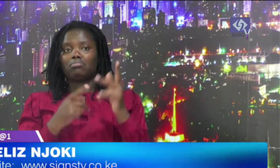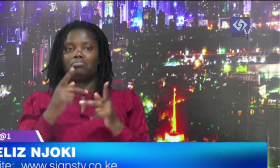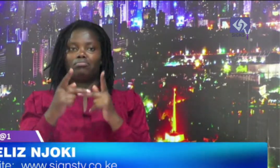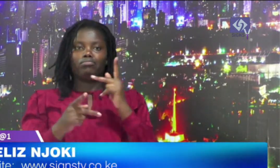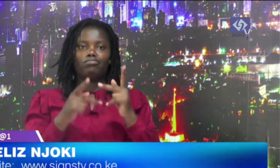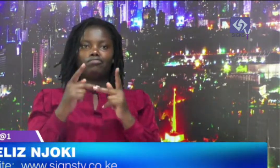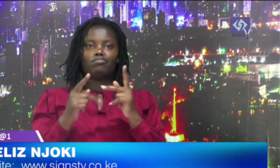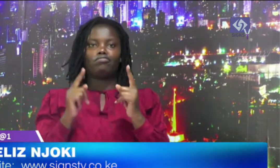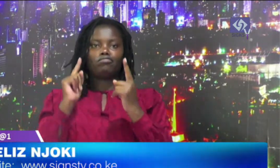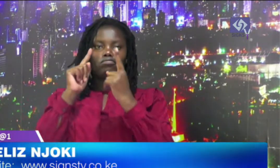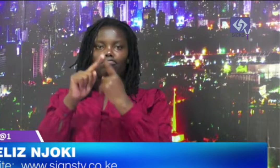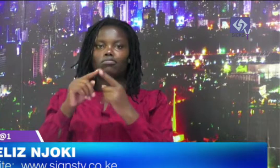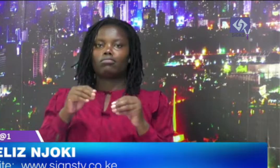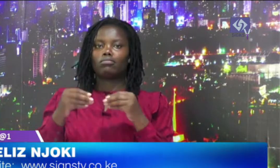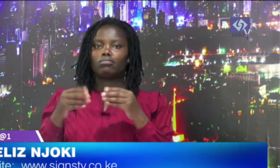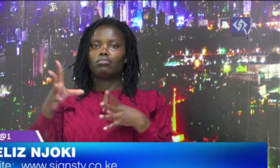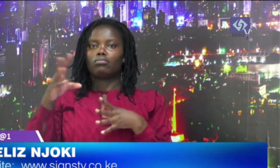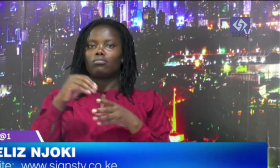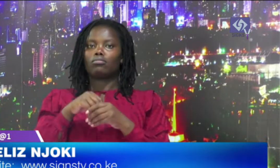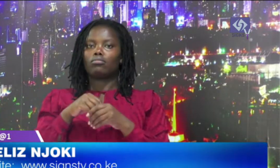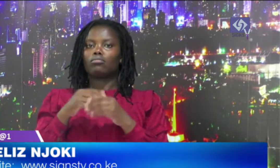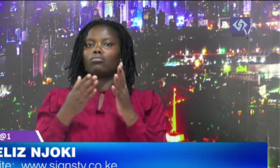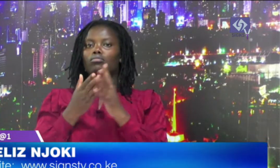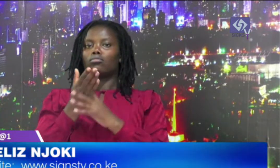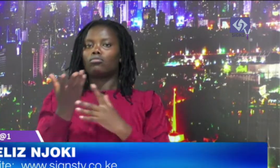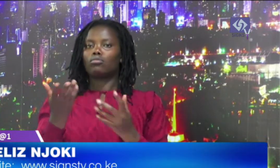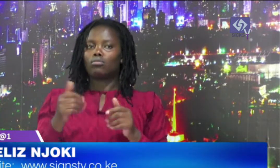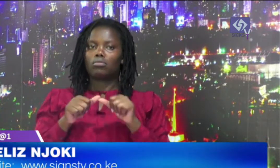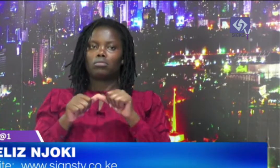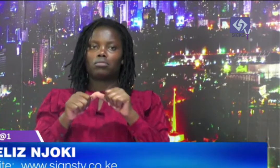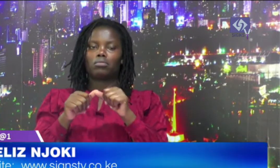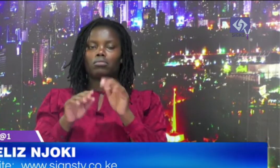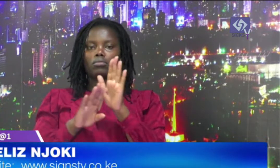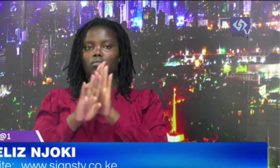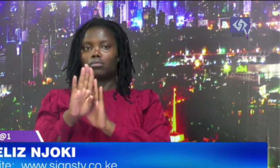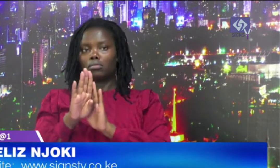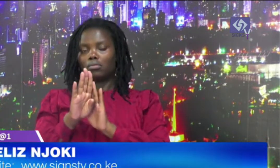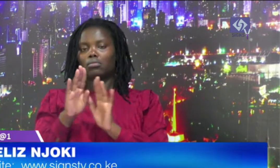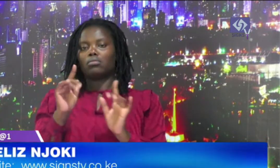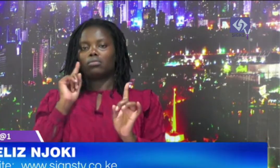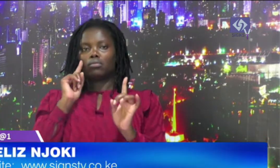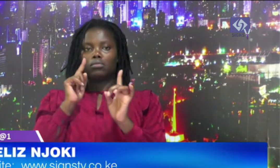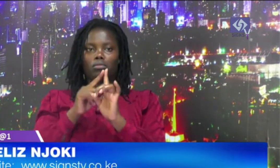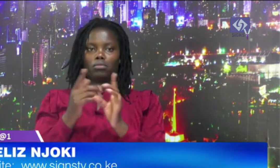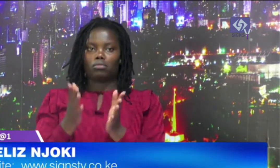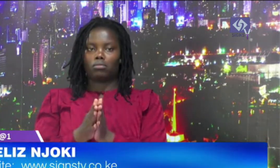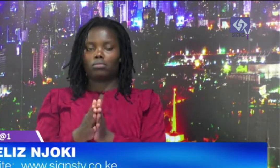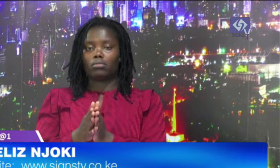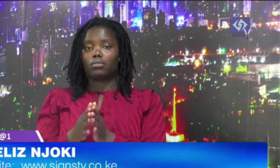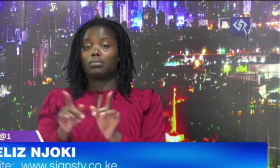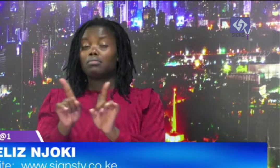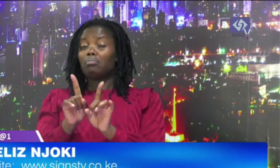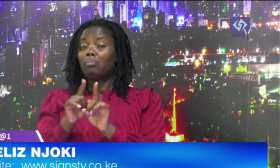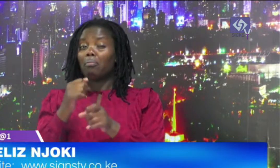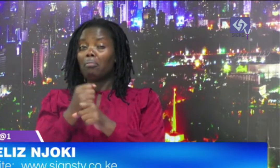disability inclusion through the Sustainable Development Goals. Labor